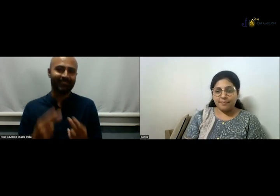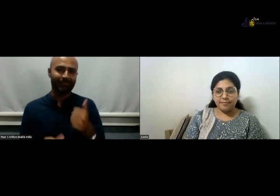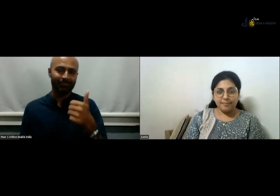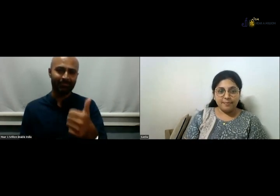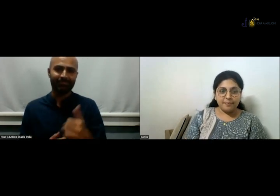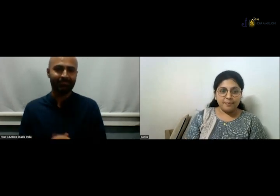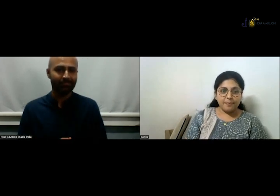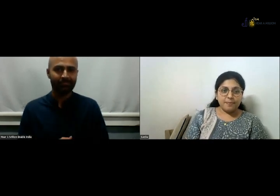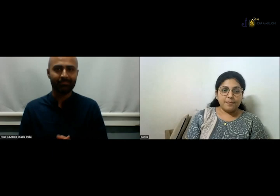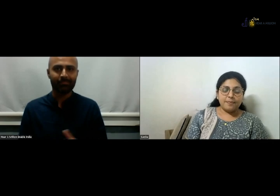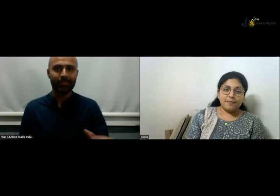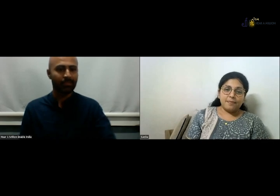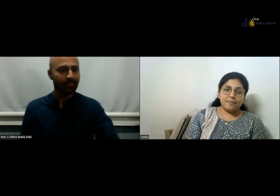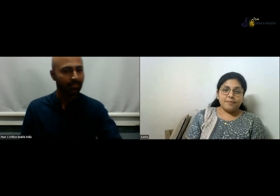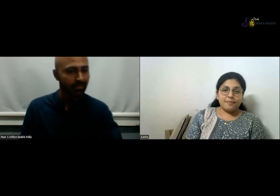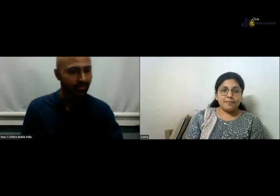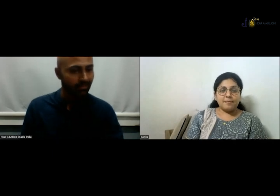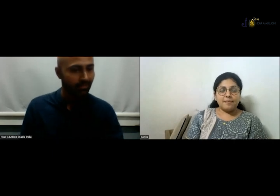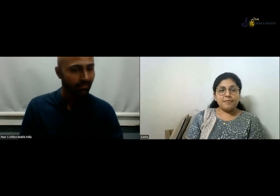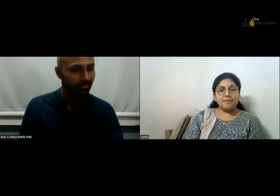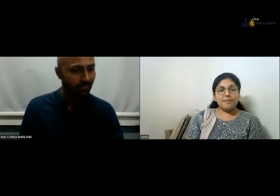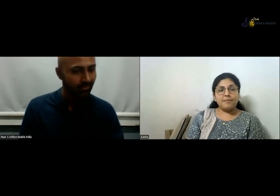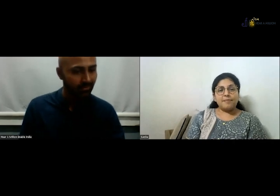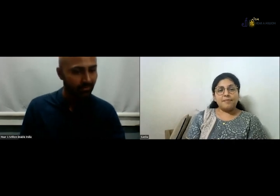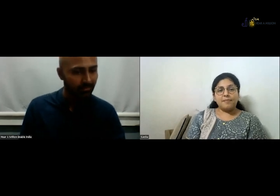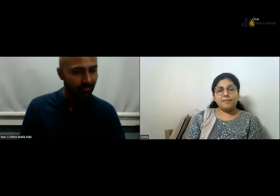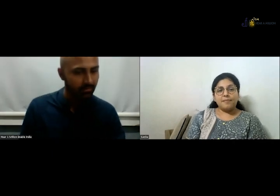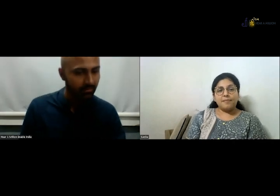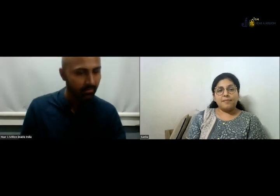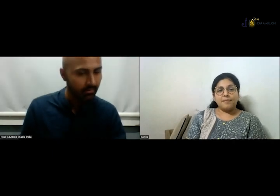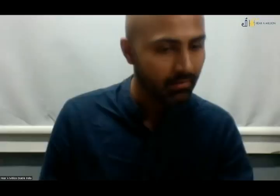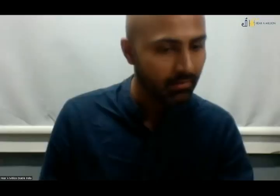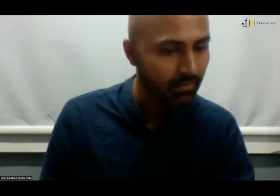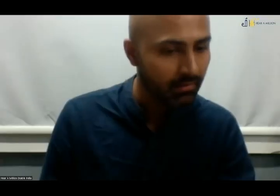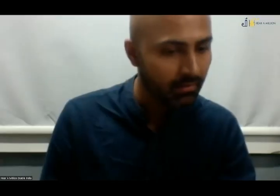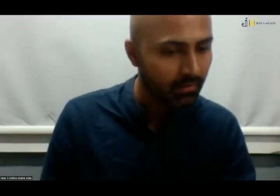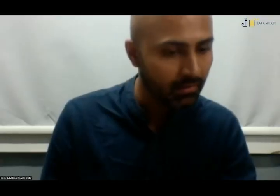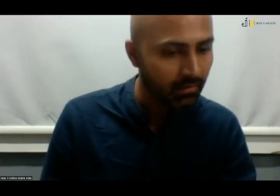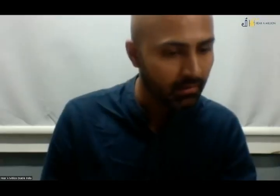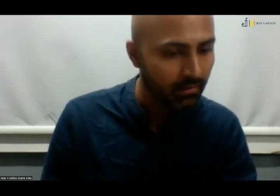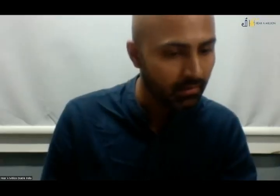with heavy heart, I I will stop here. Thank you, Kanika.